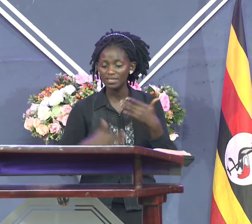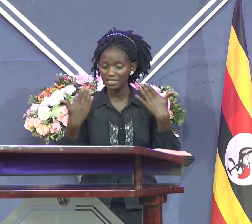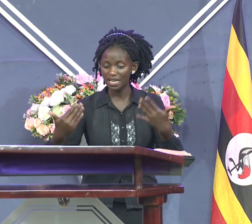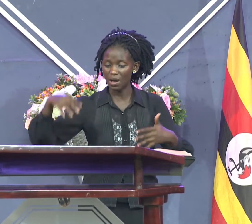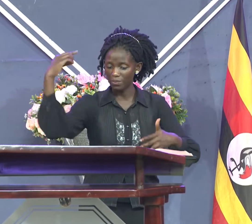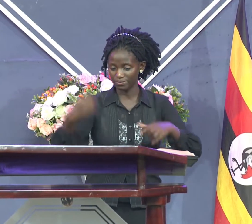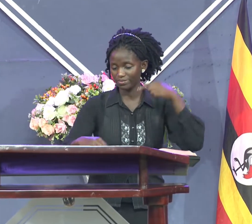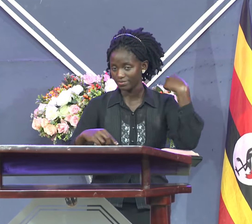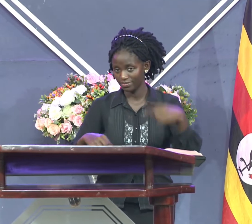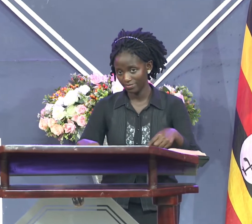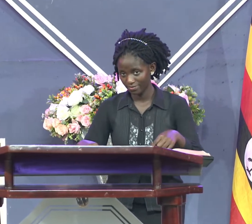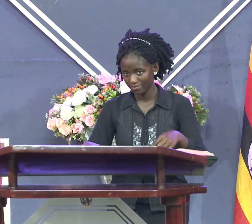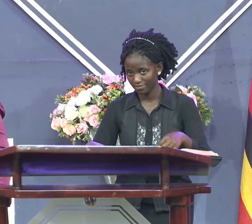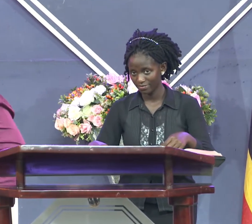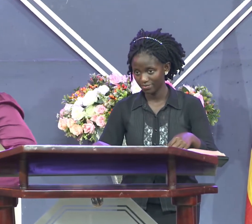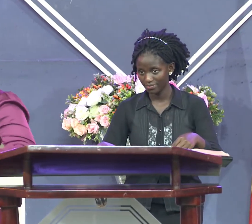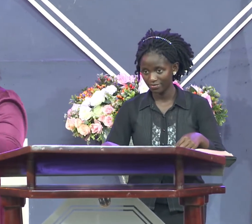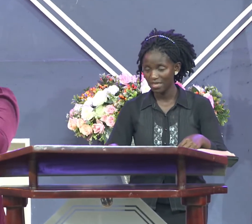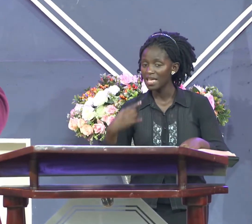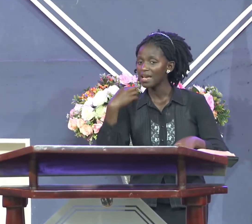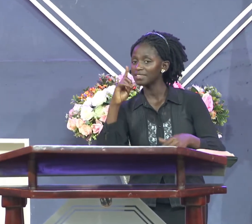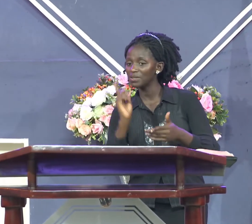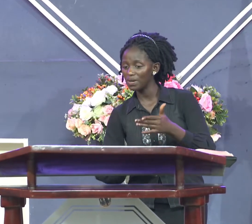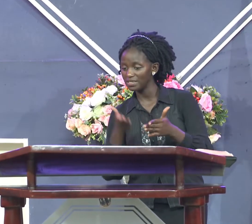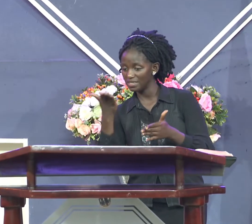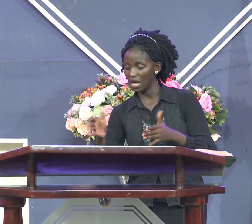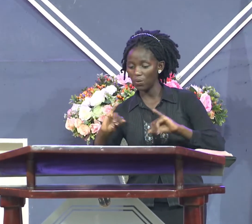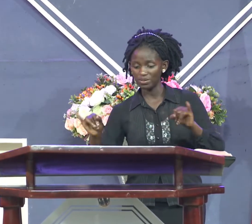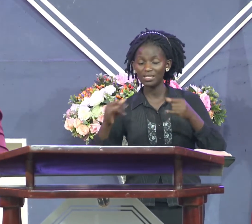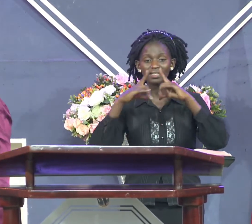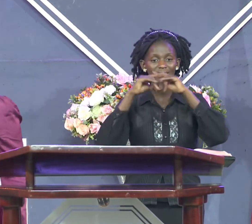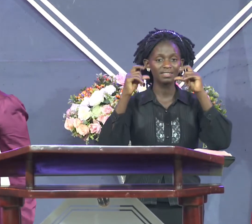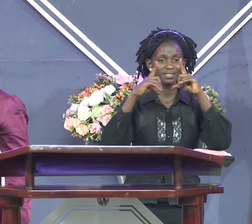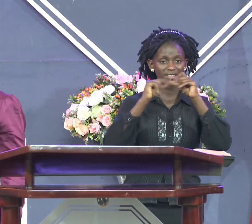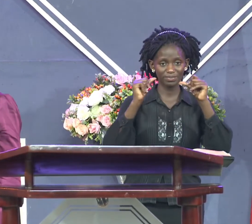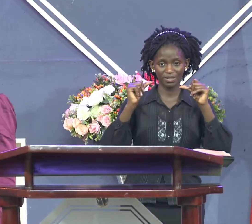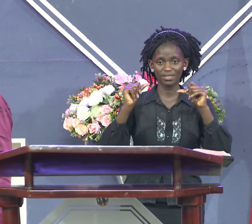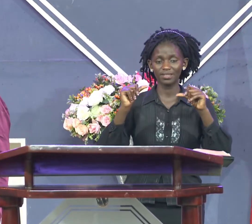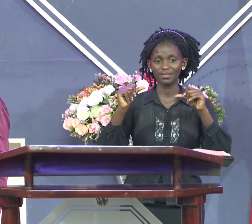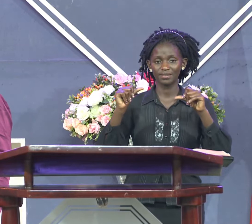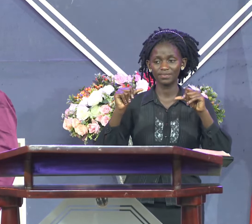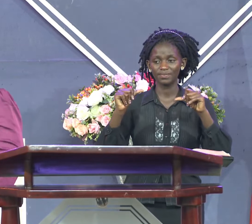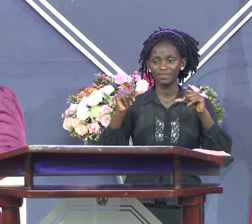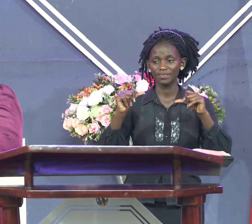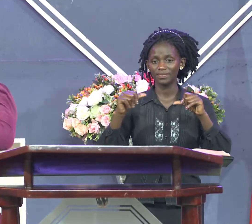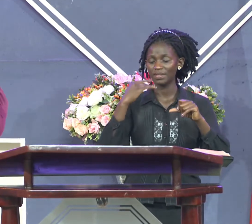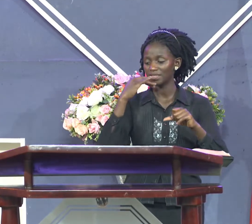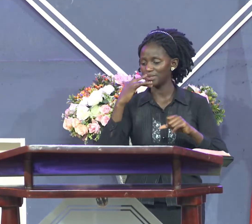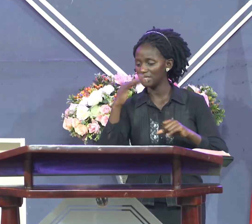And he will tell us that now come in and beat. Now he will tell you that now